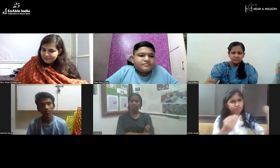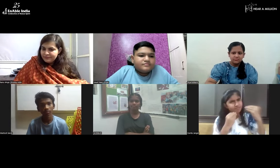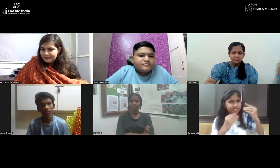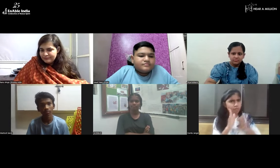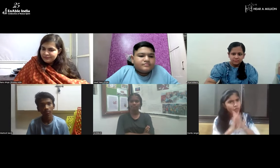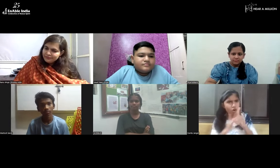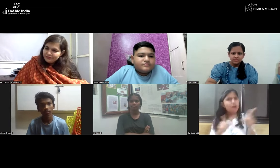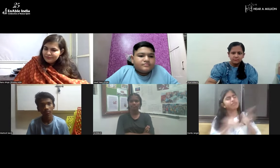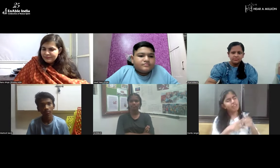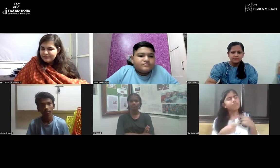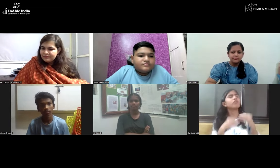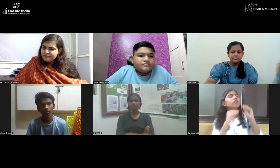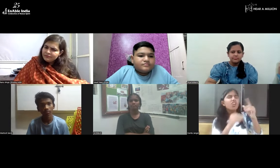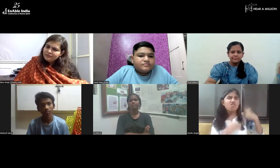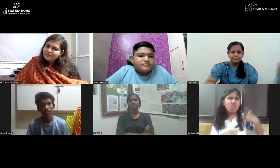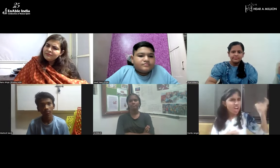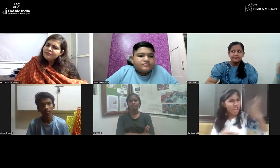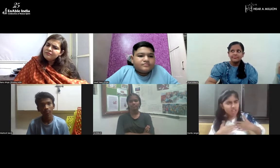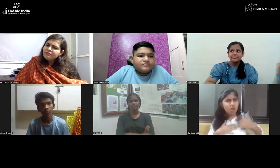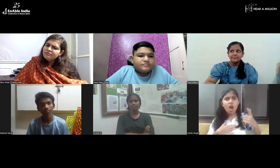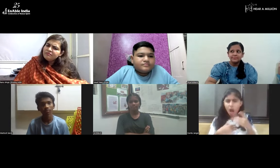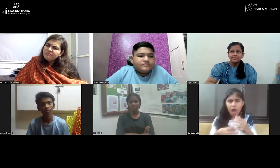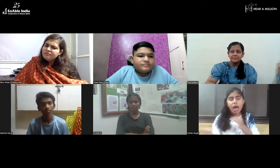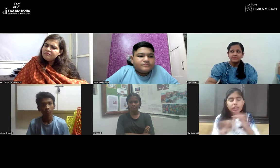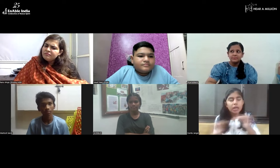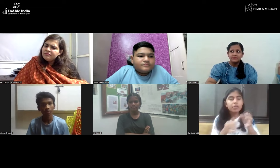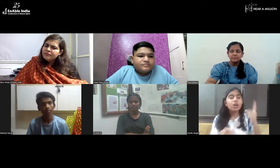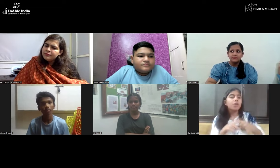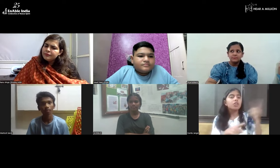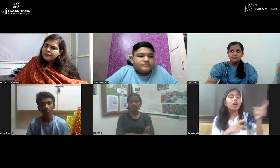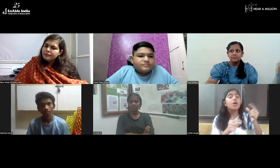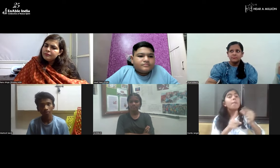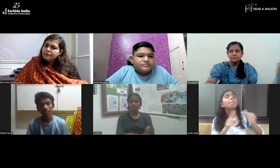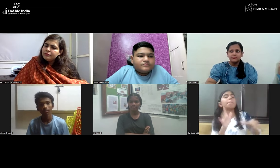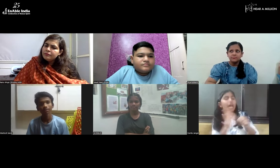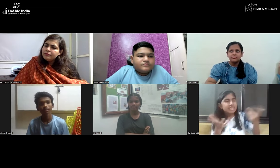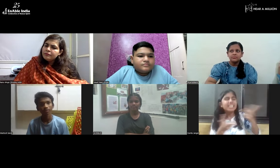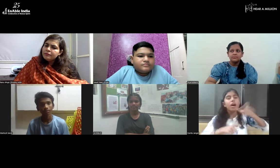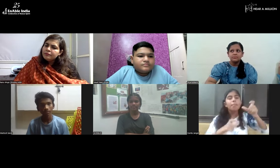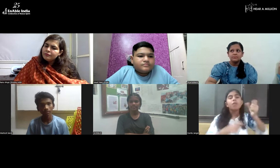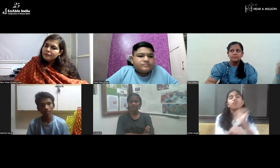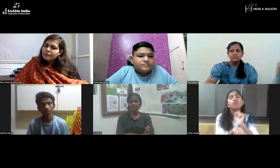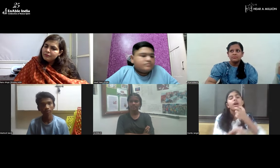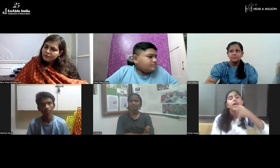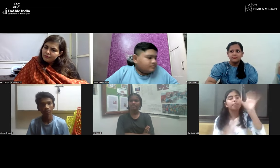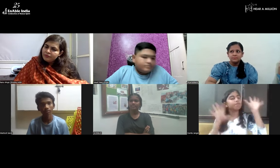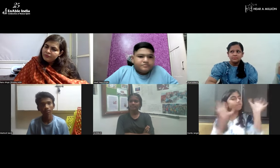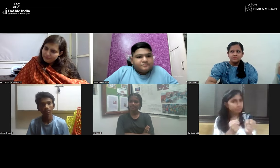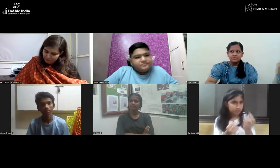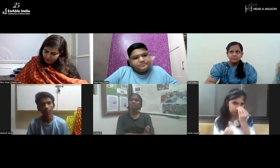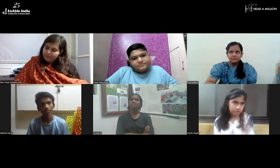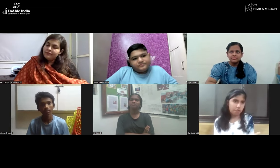experiences. Like it's important that you get together, socialize. Do not completely be away from technology, but it's important that